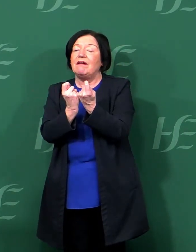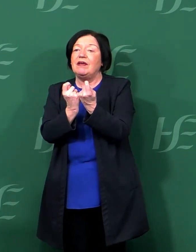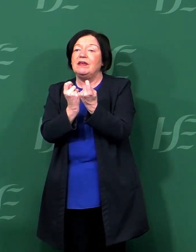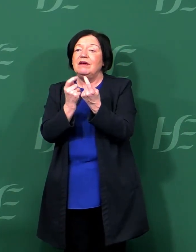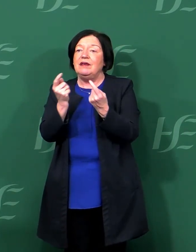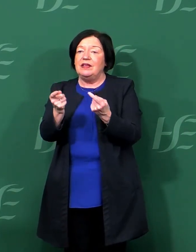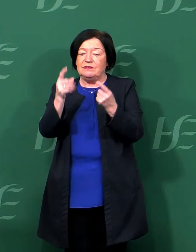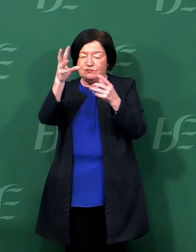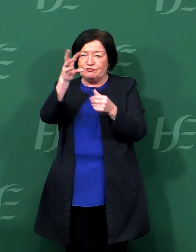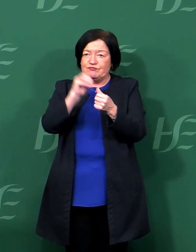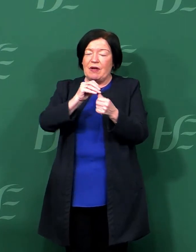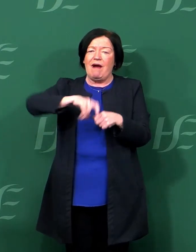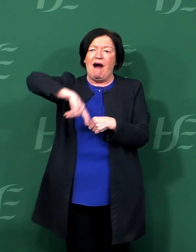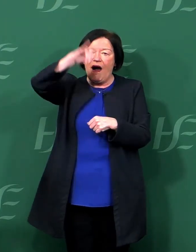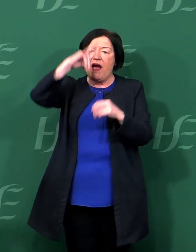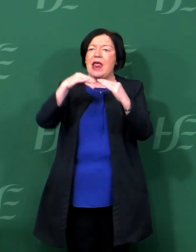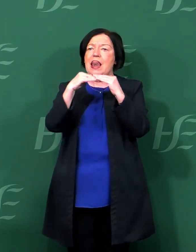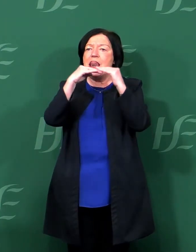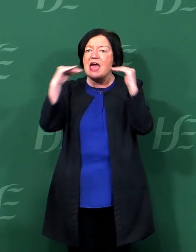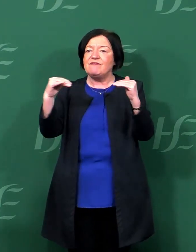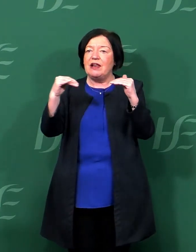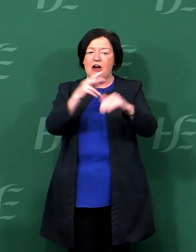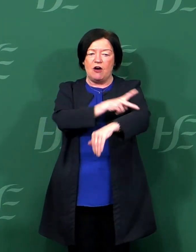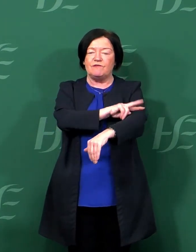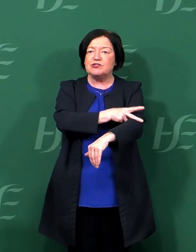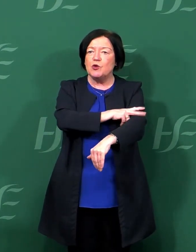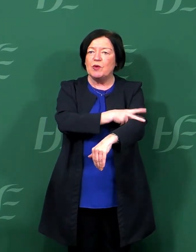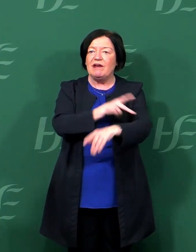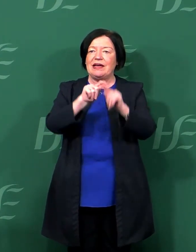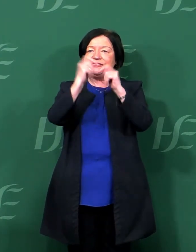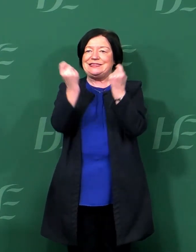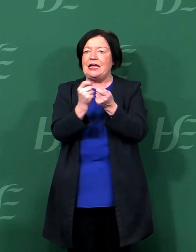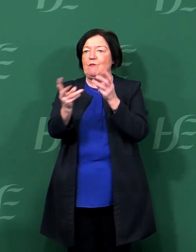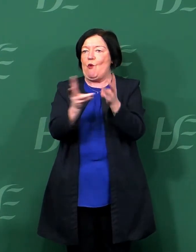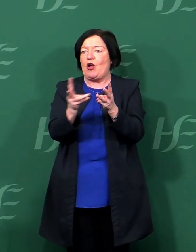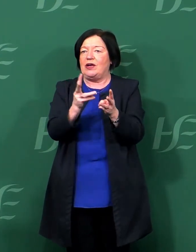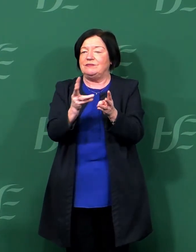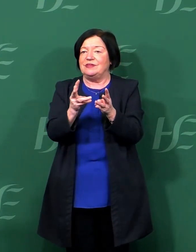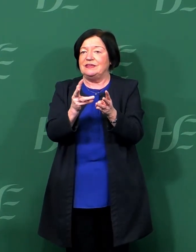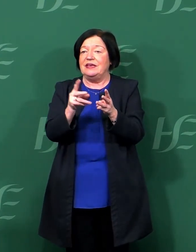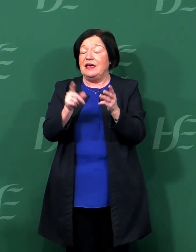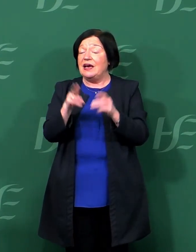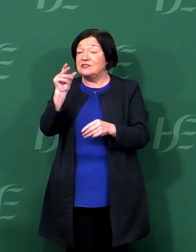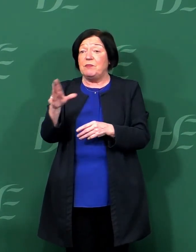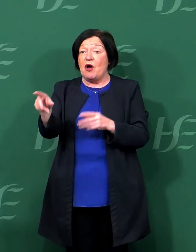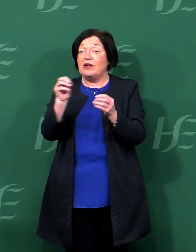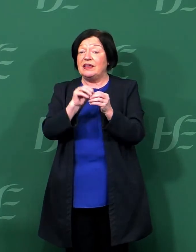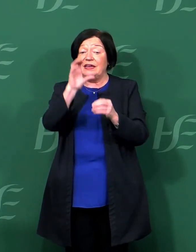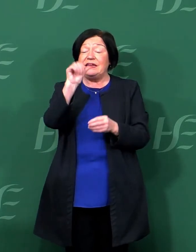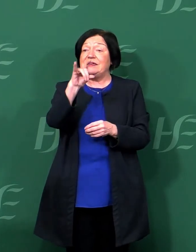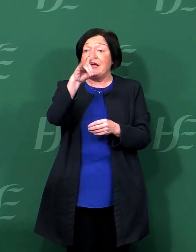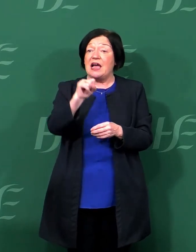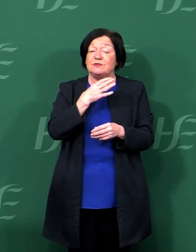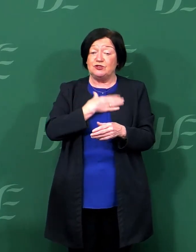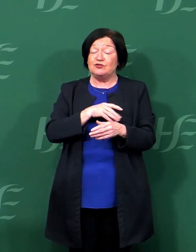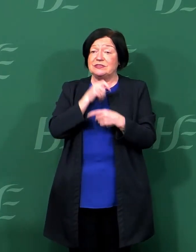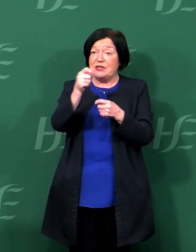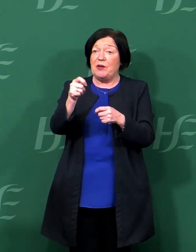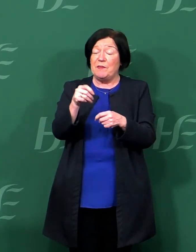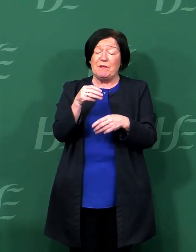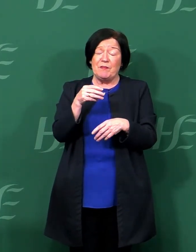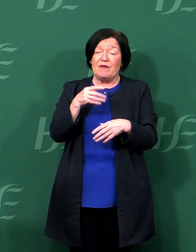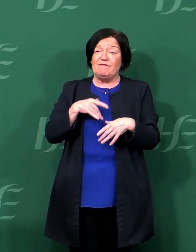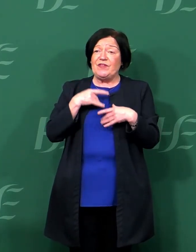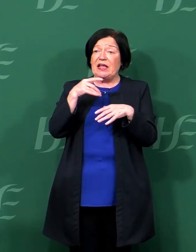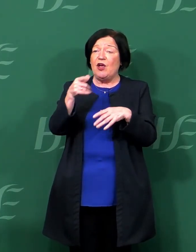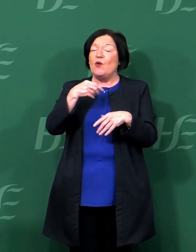there's an extraordinary high level of supervision and team working that goes on. And as Paul said in CAMHS, and just to give reassurance, we have